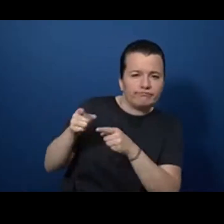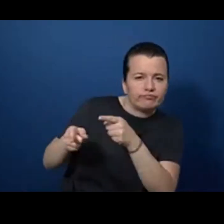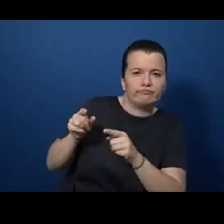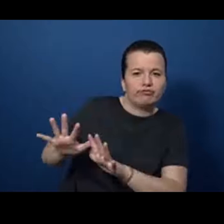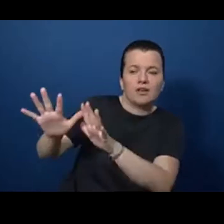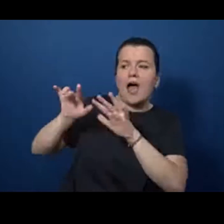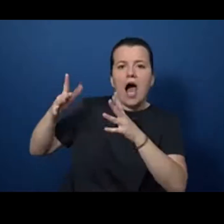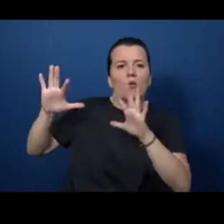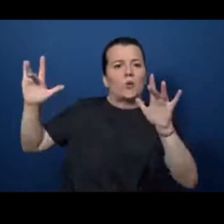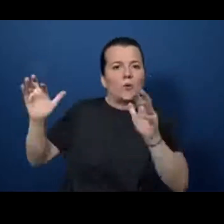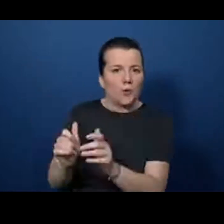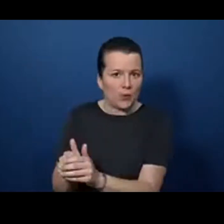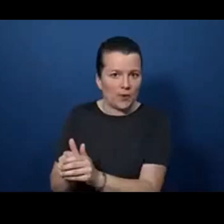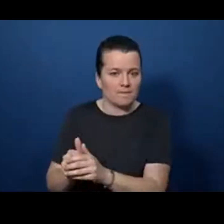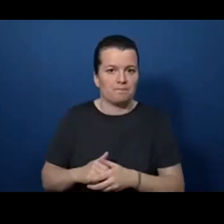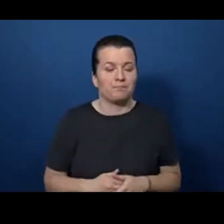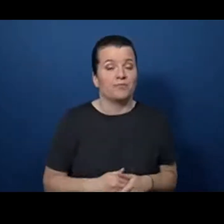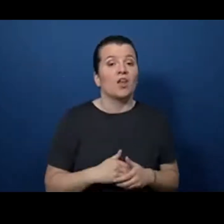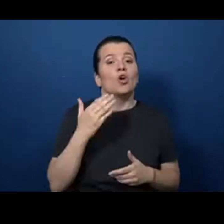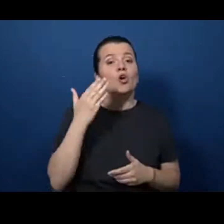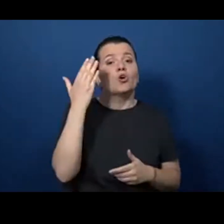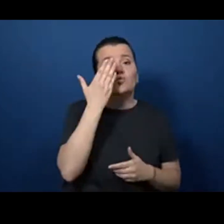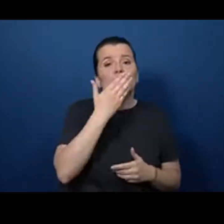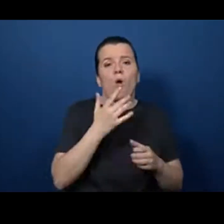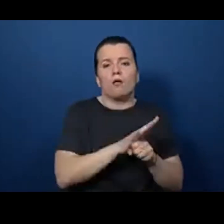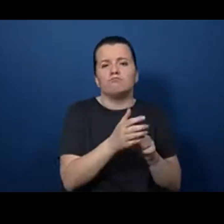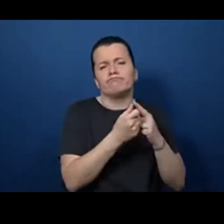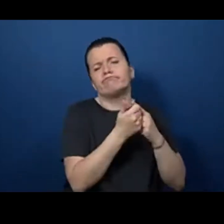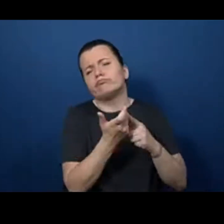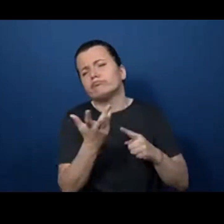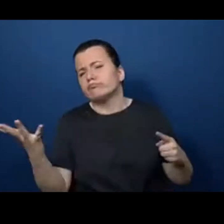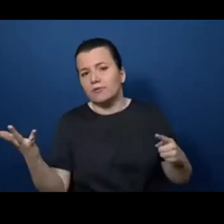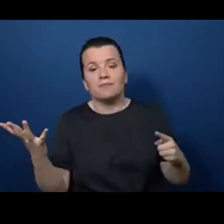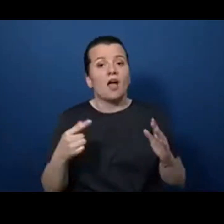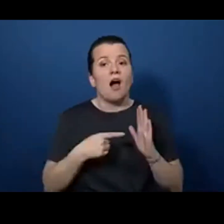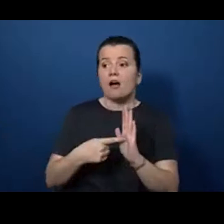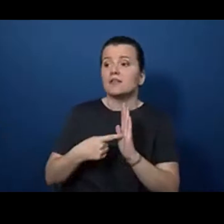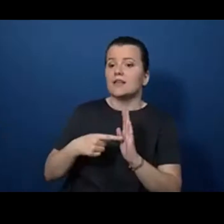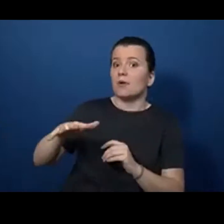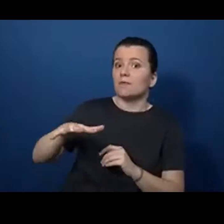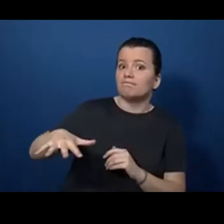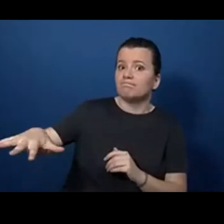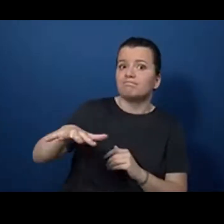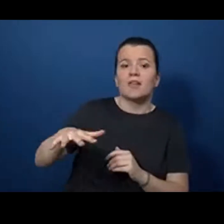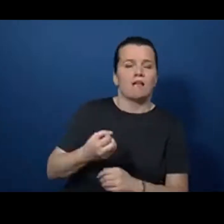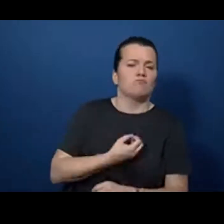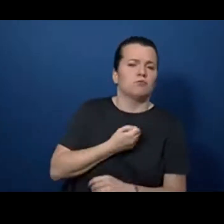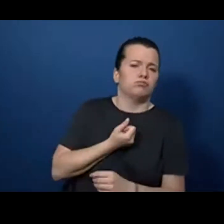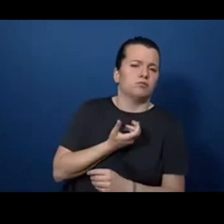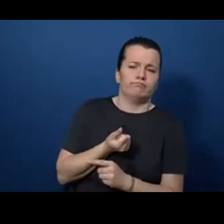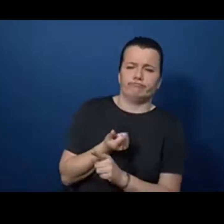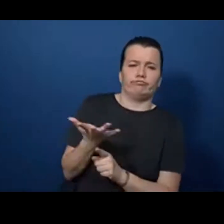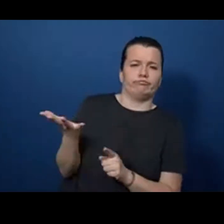other drivers of school violence and bullying that affect certain groups of learners beyond sexual orientation and gender